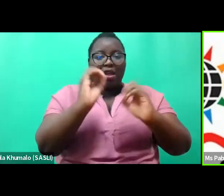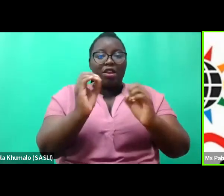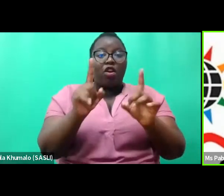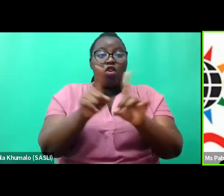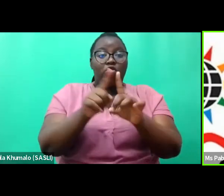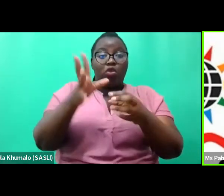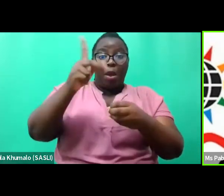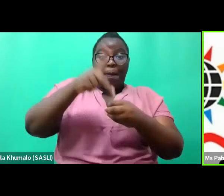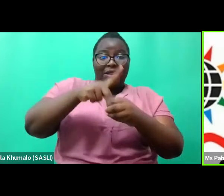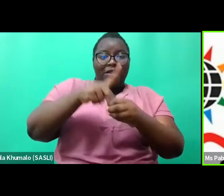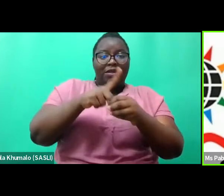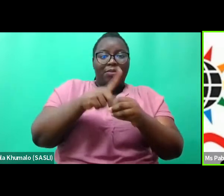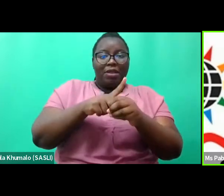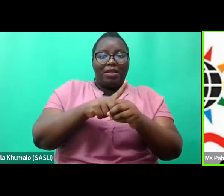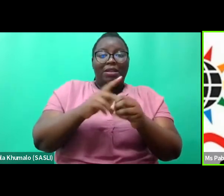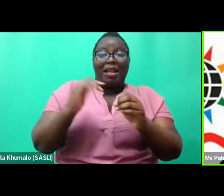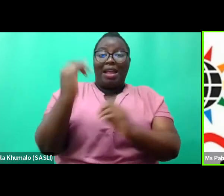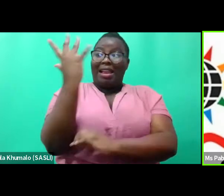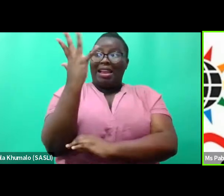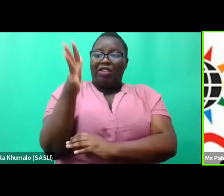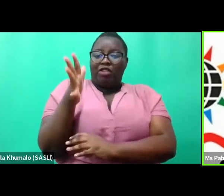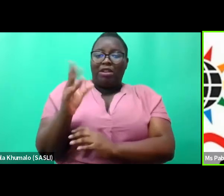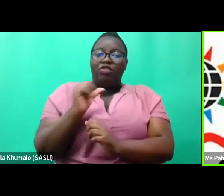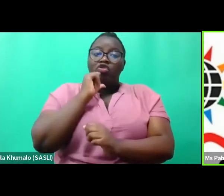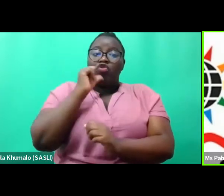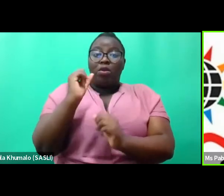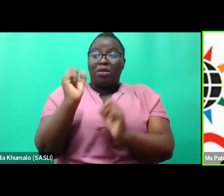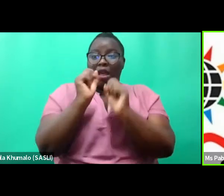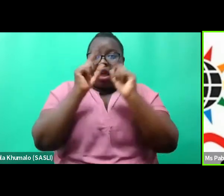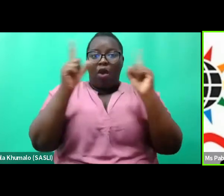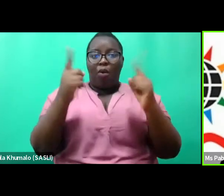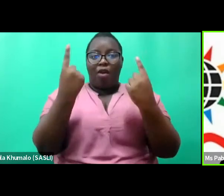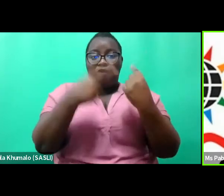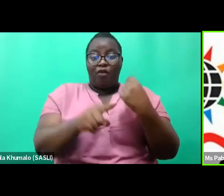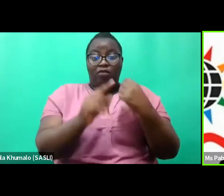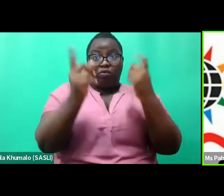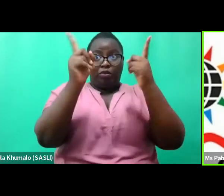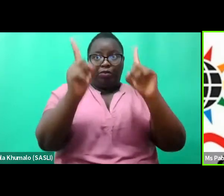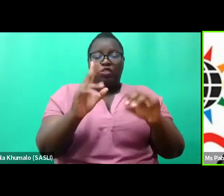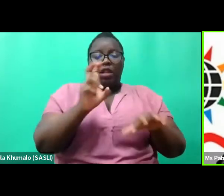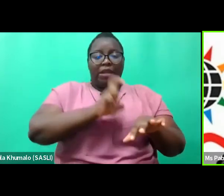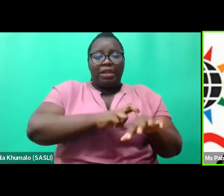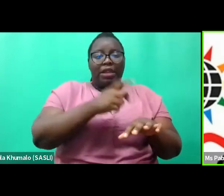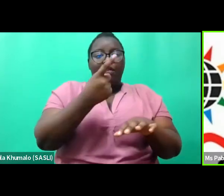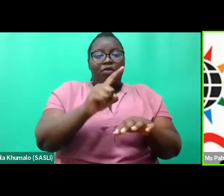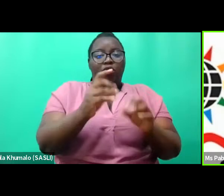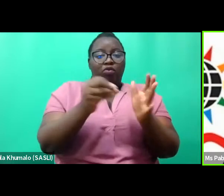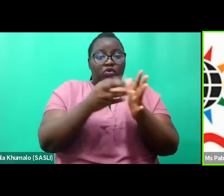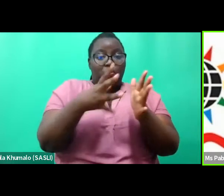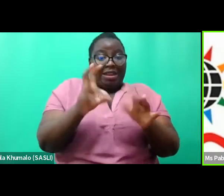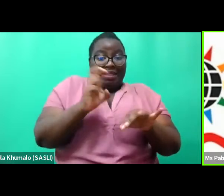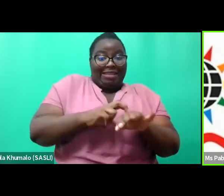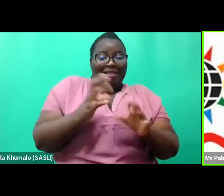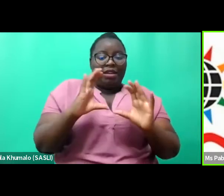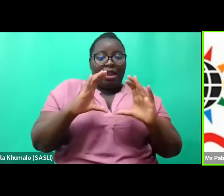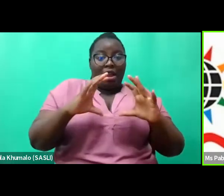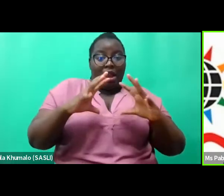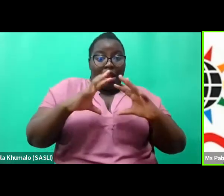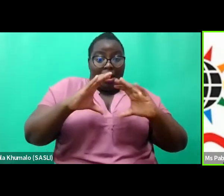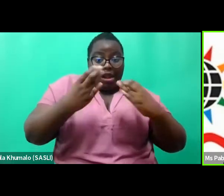that lecturers are not aware of the special needs that students need in their classrooms.